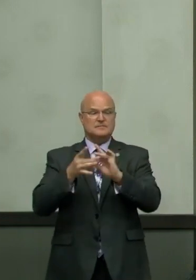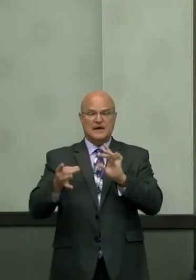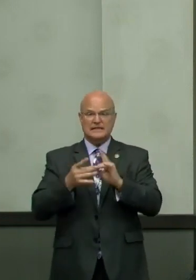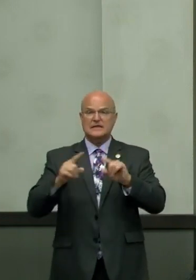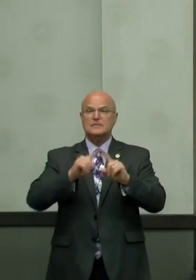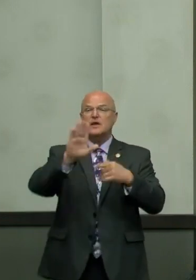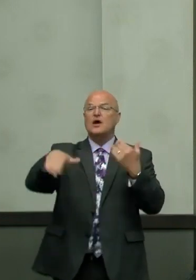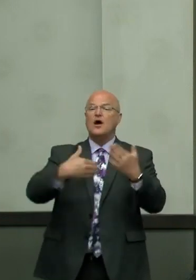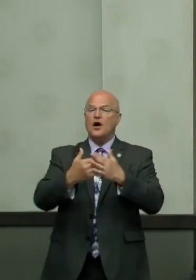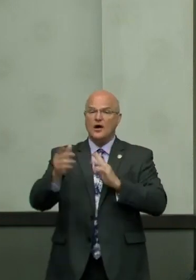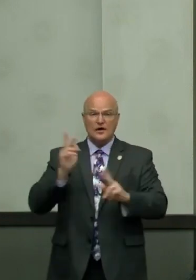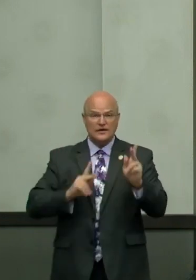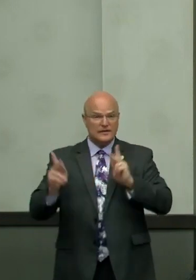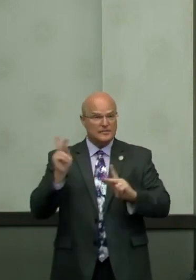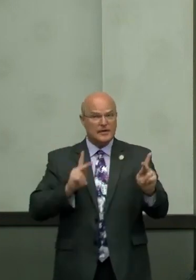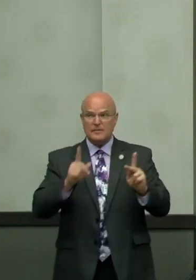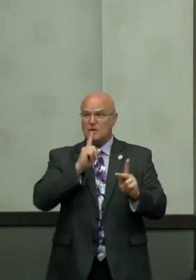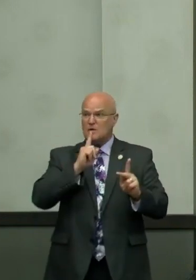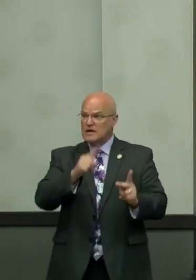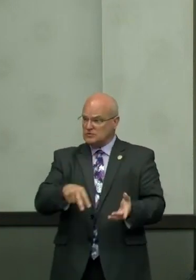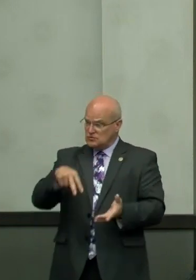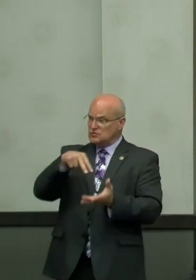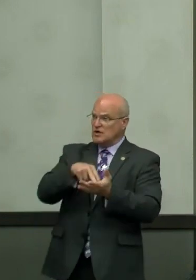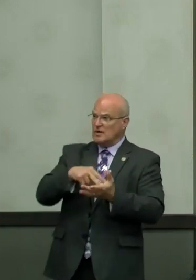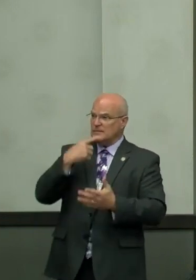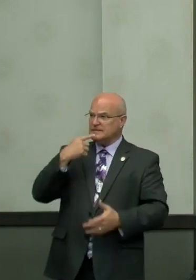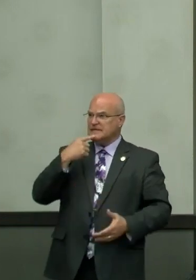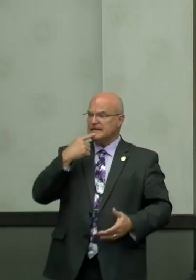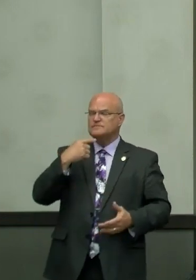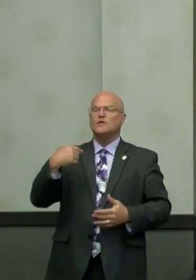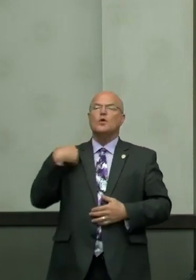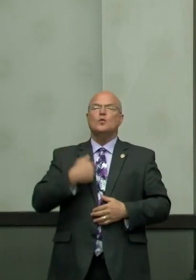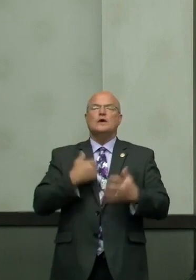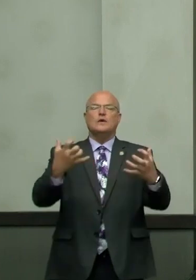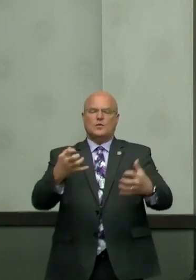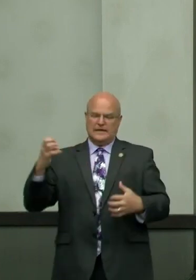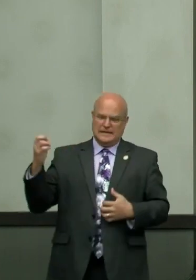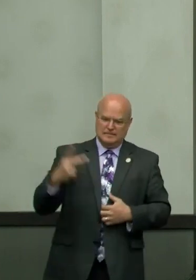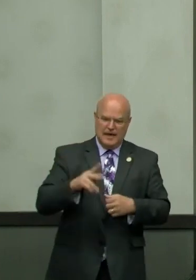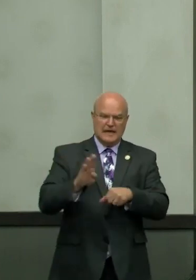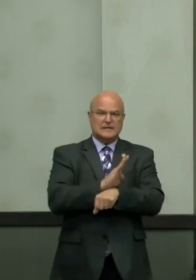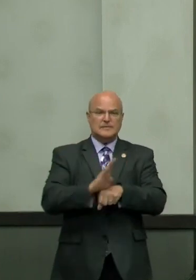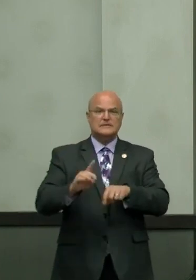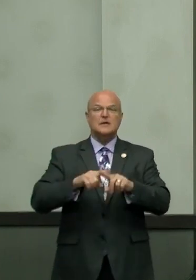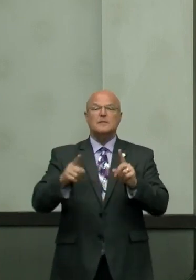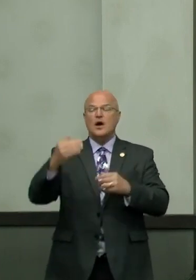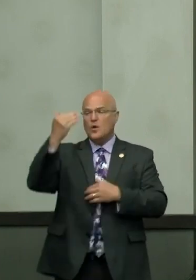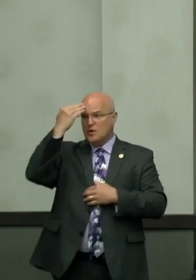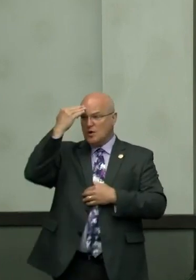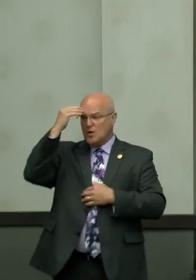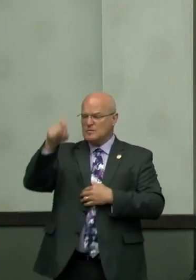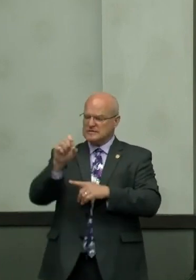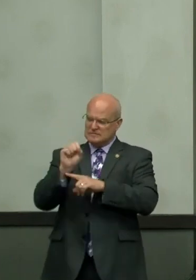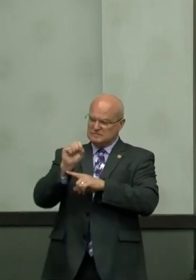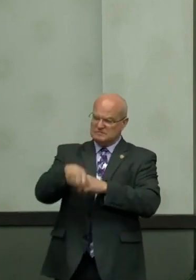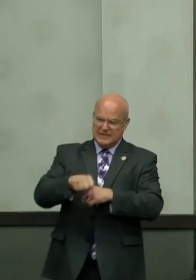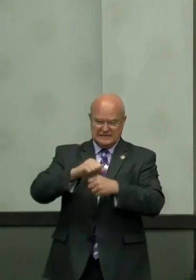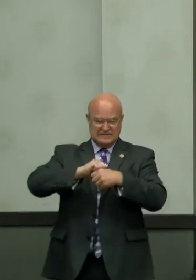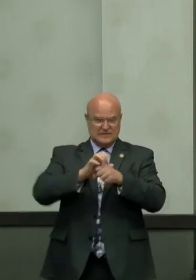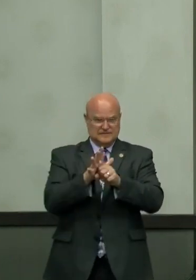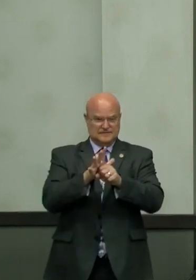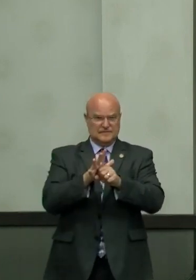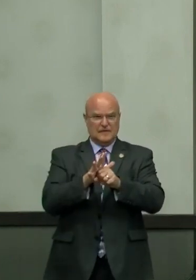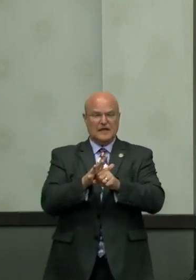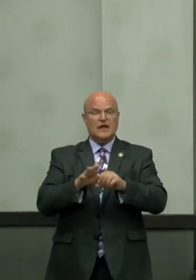message, but all the citizens that's really stood up and say, we want to get back to business, but we know we've got to beat this, and so we're going to do what